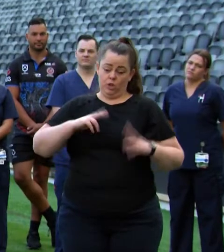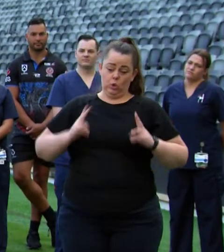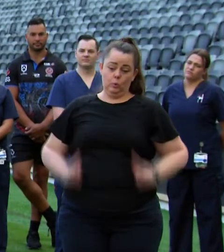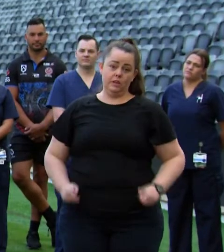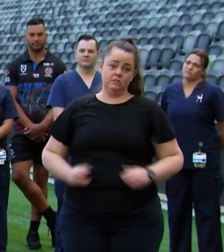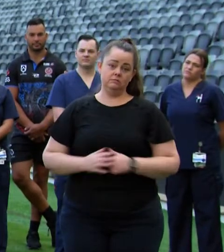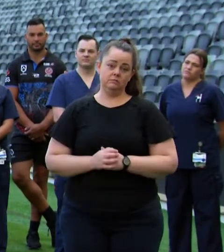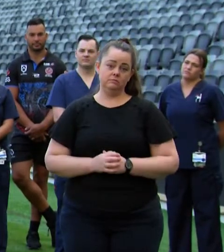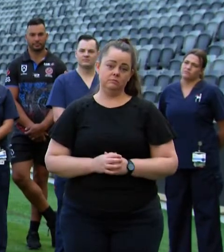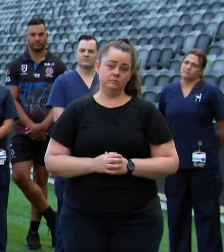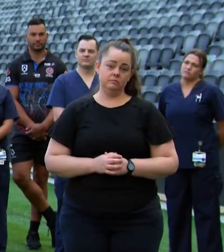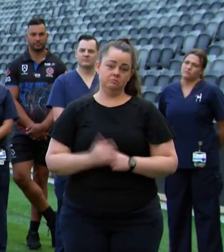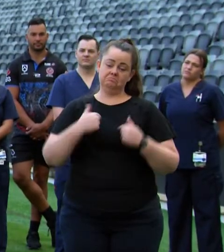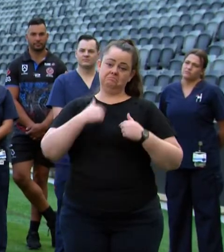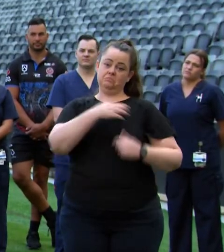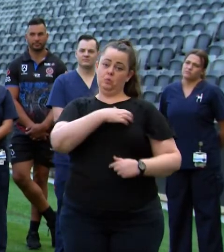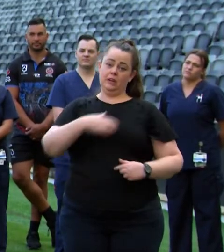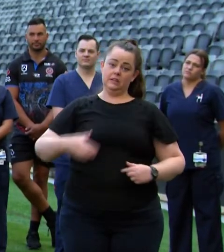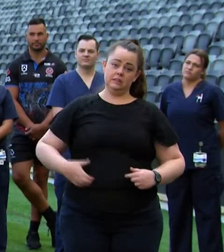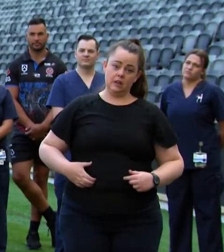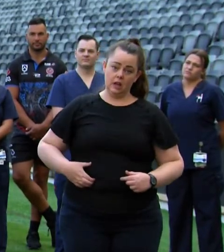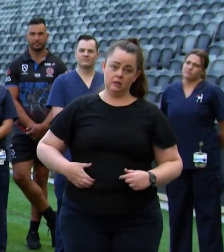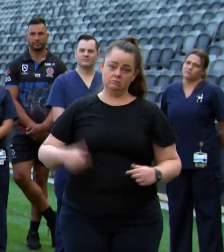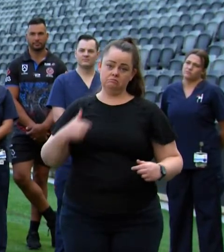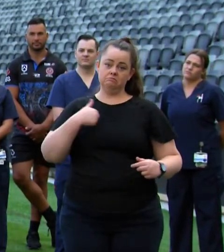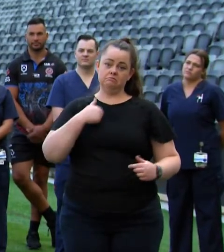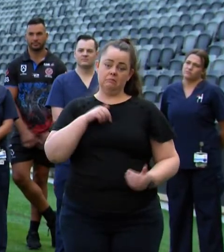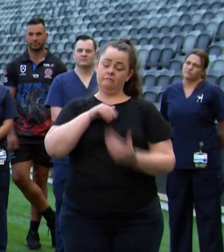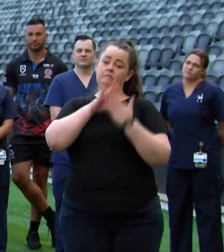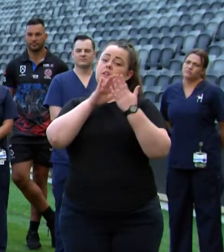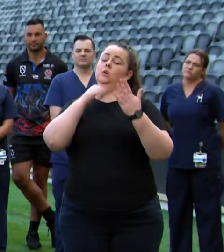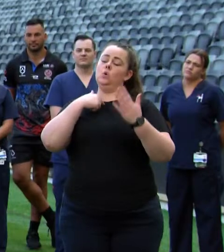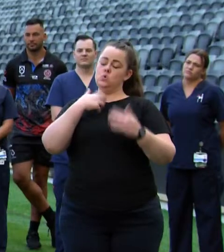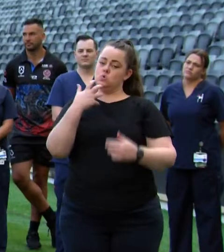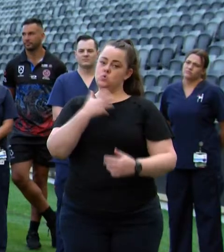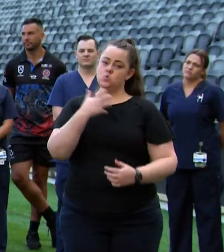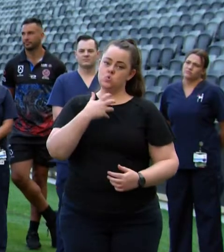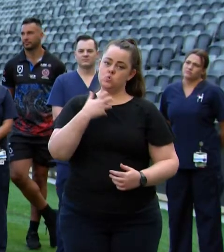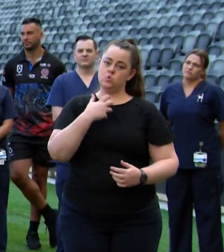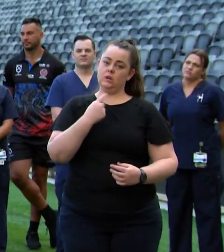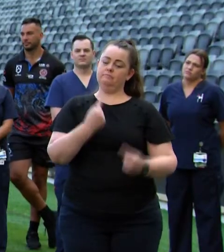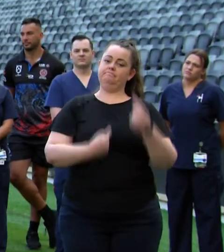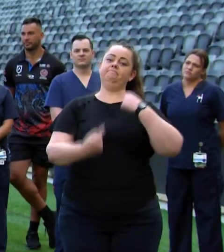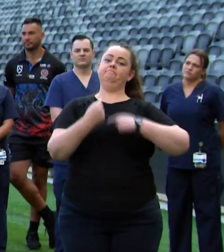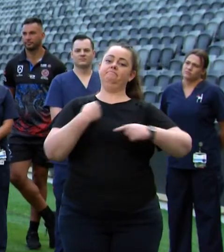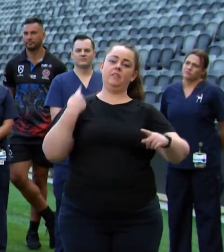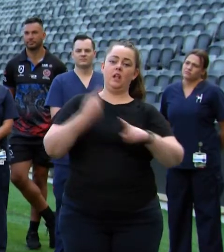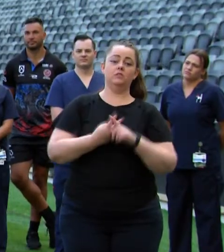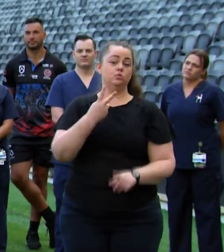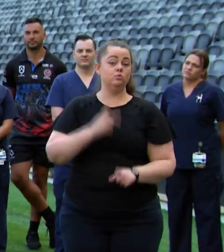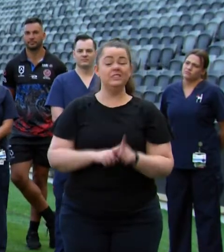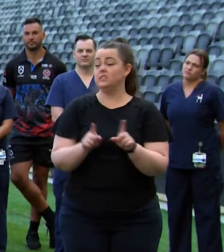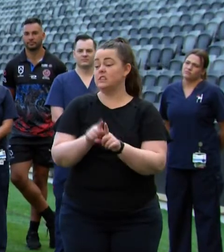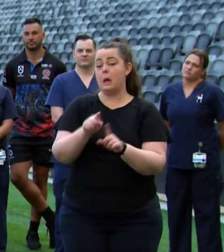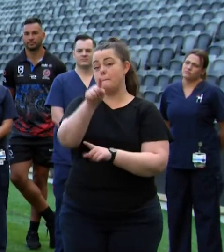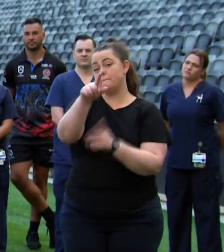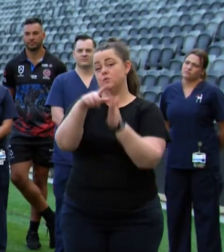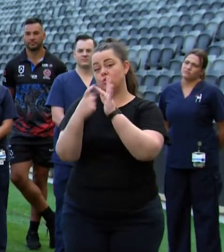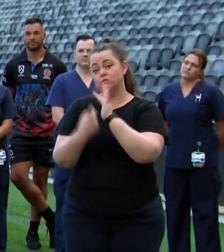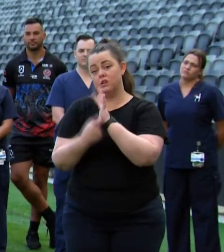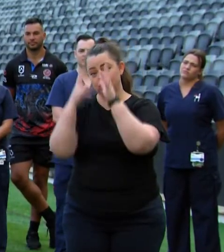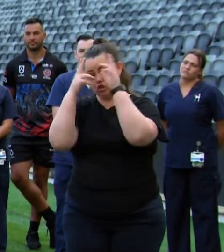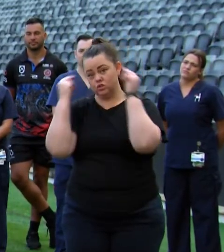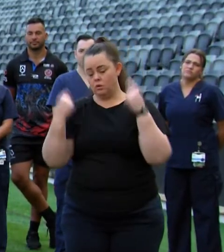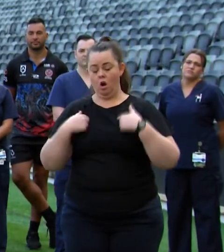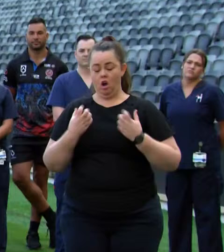that many times in the last 2 years, and many clinicians have worn it. This just helps those clinicians. I mean, I don't have a